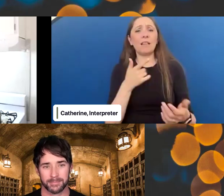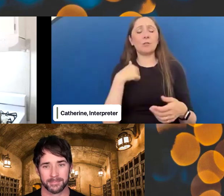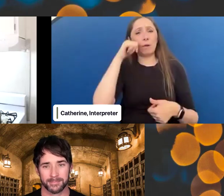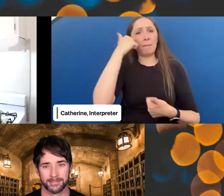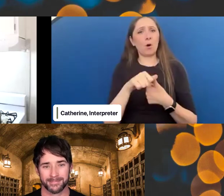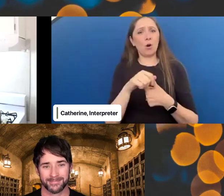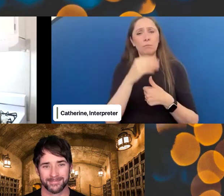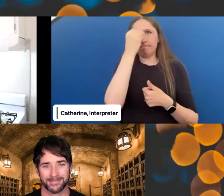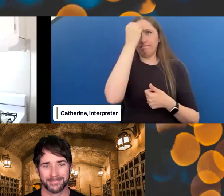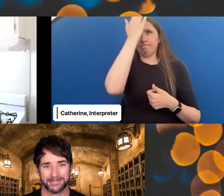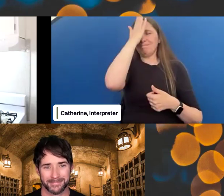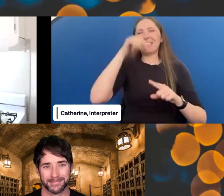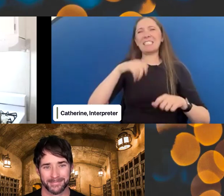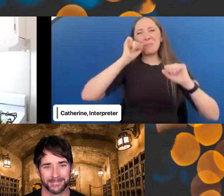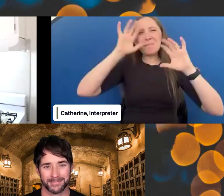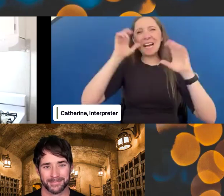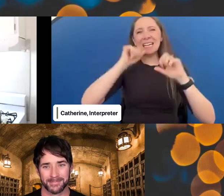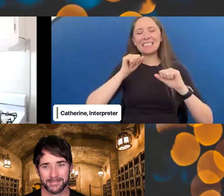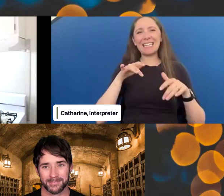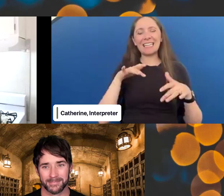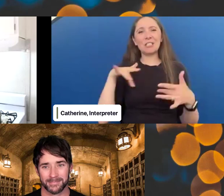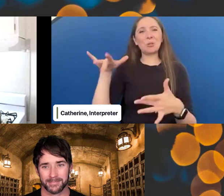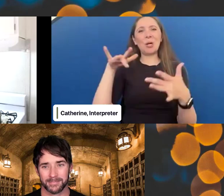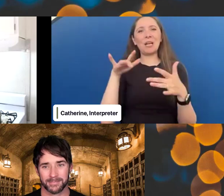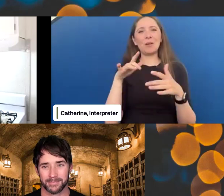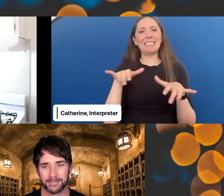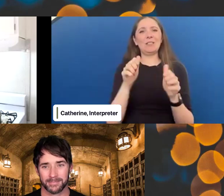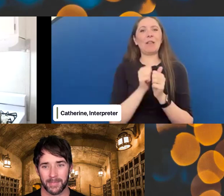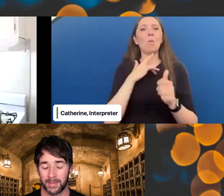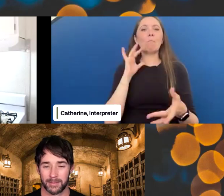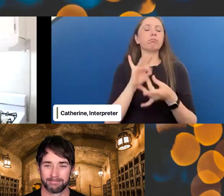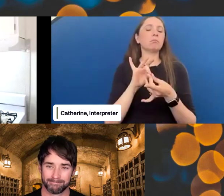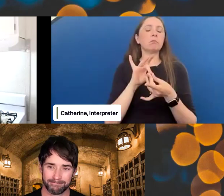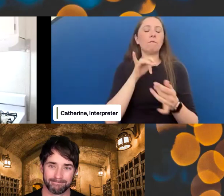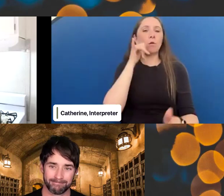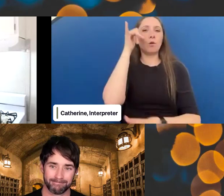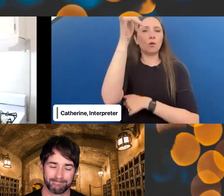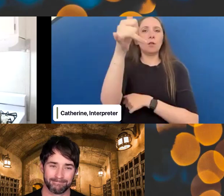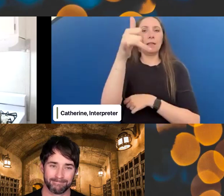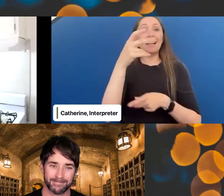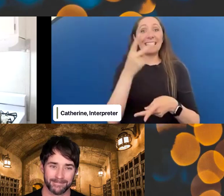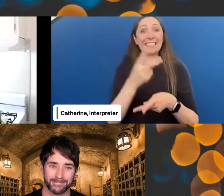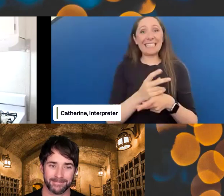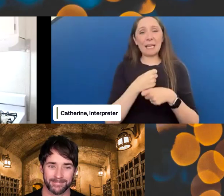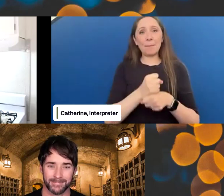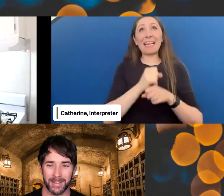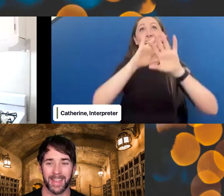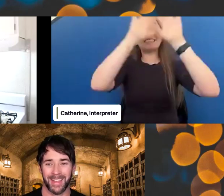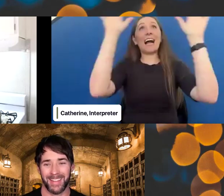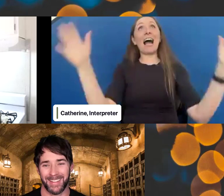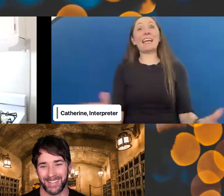remember this amazing journey we went on together. We're bonded for life. Nothing's going to take that away. All right. Let's keep making the skies gay.